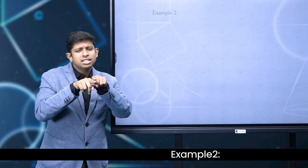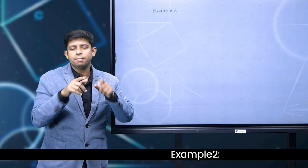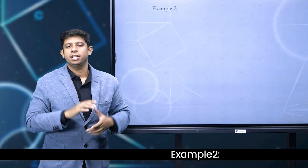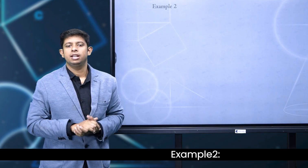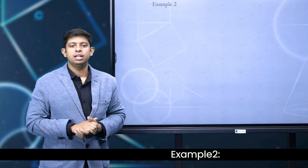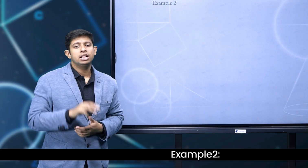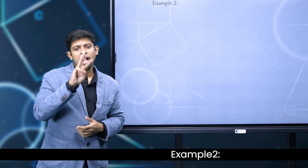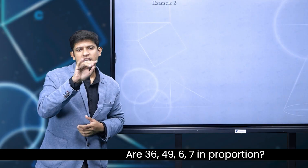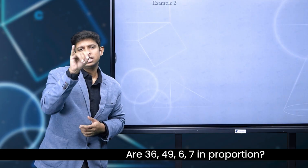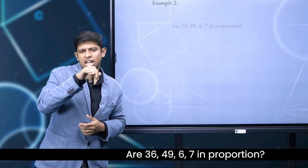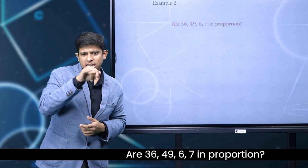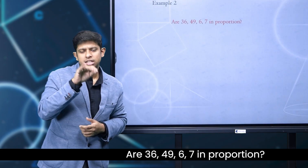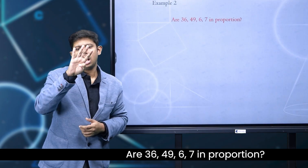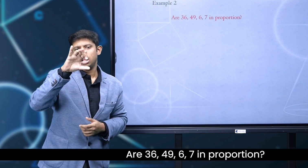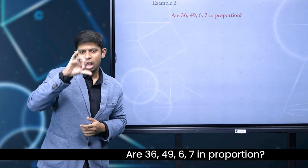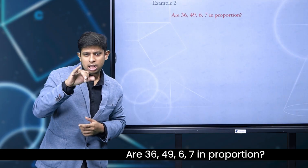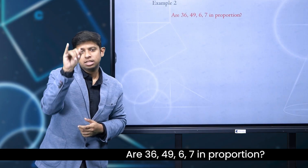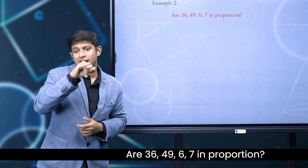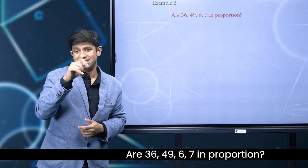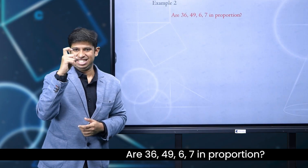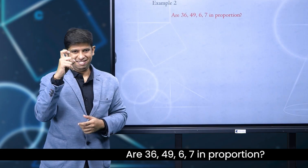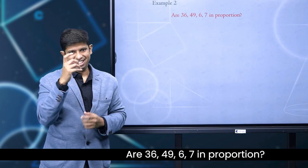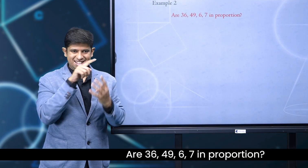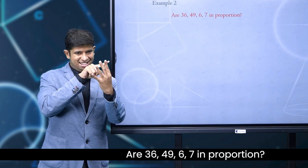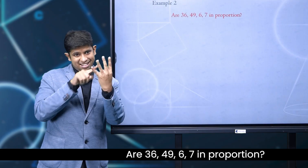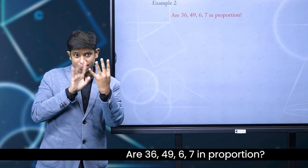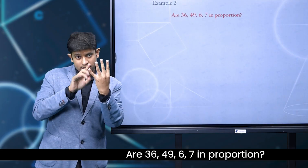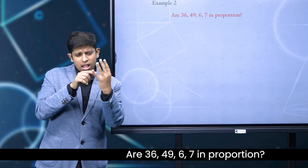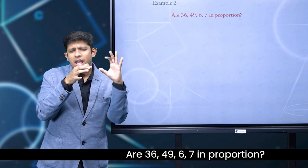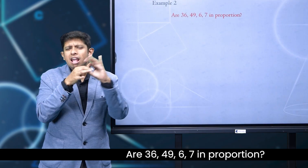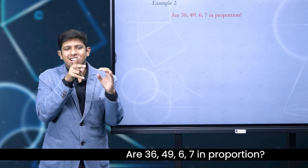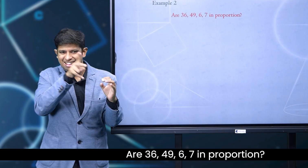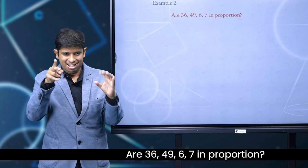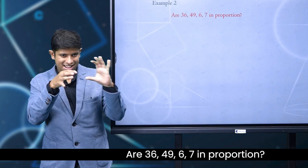Example 2. Are 36, 49, 6, 7 in proportion?